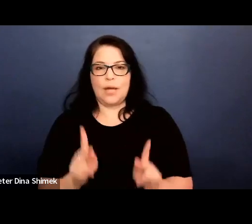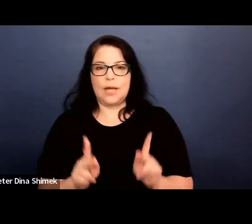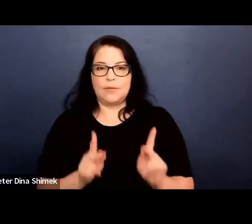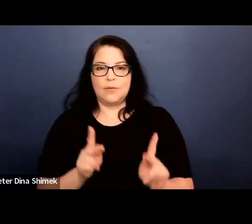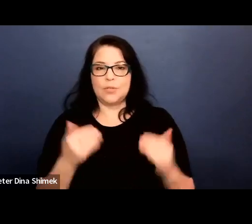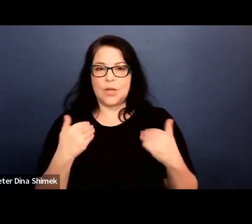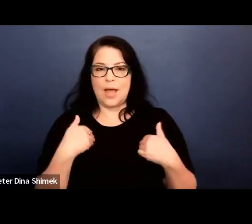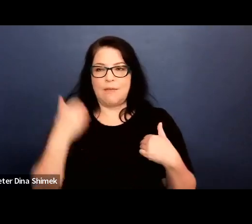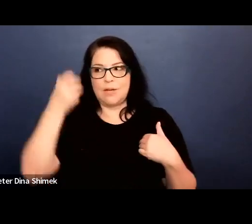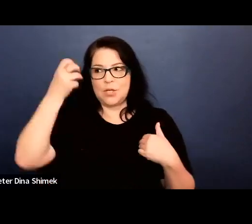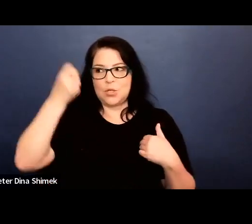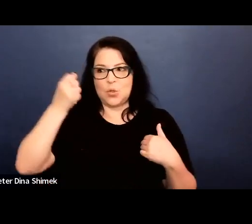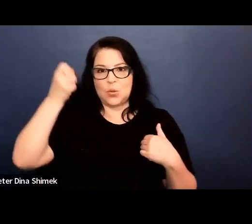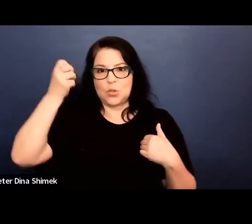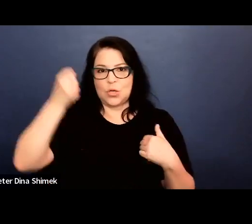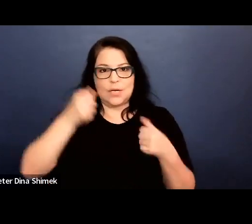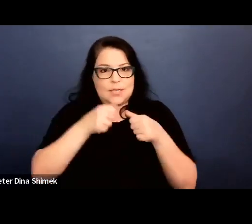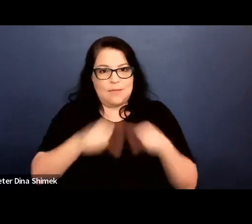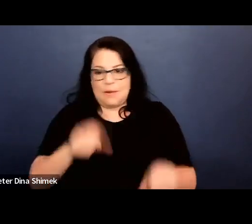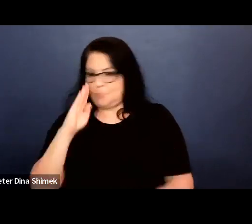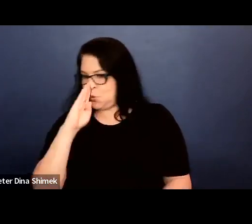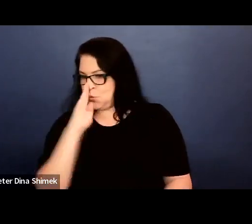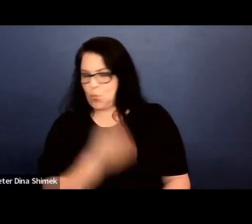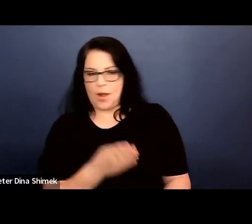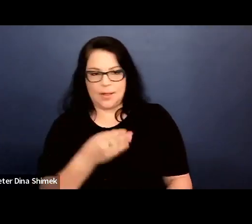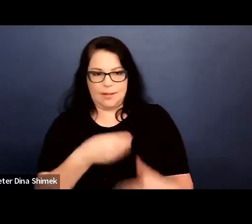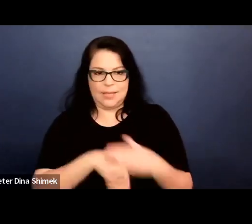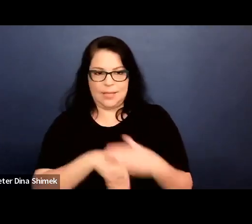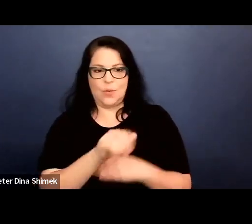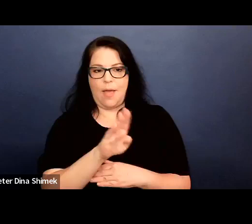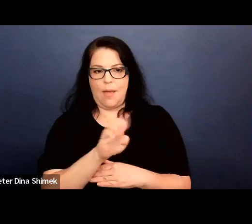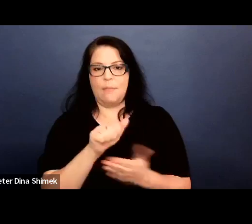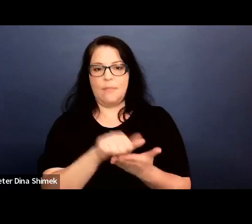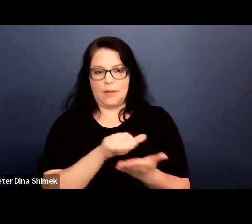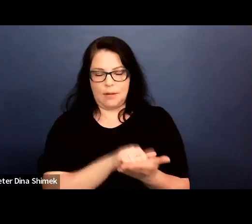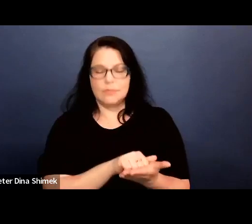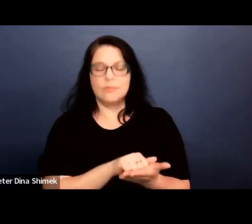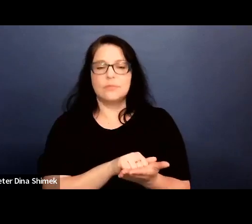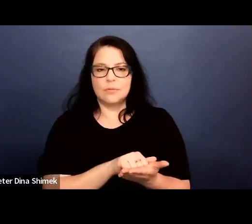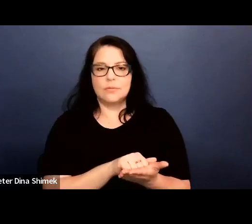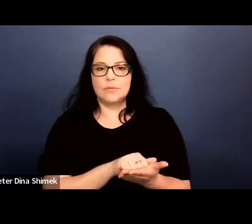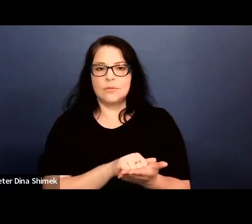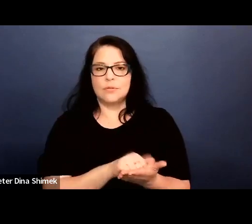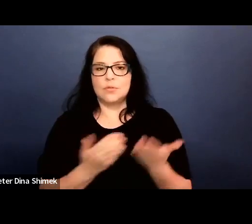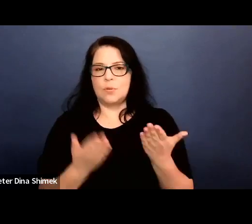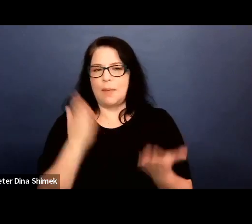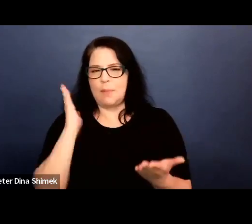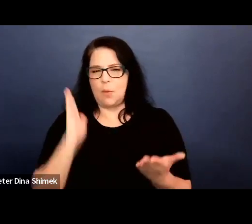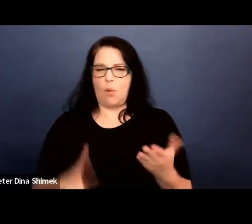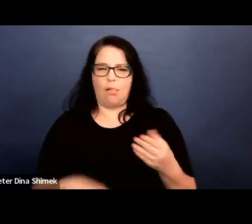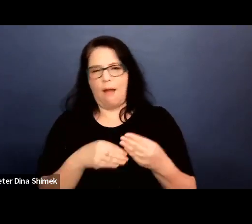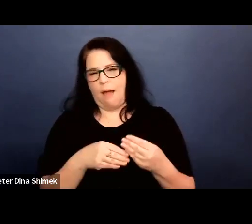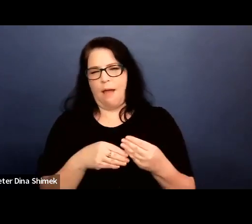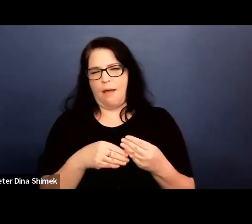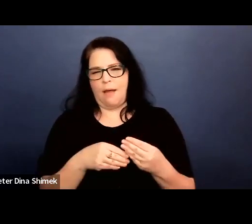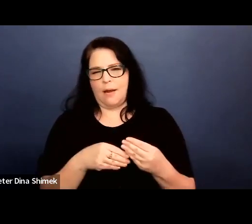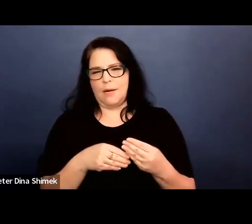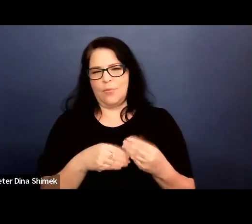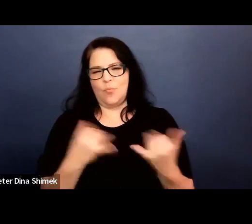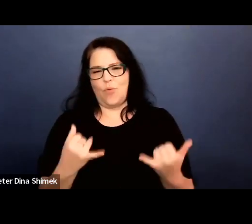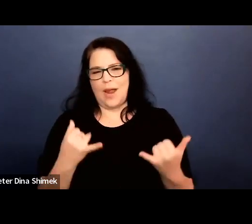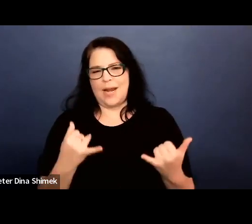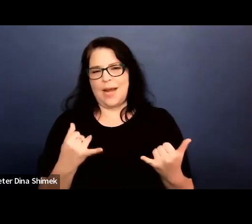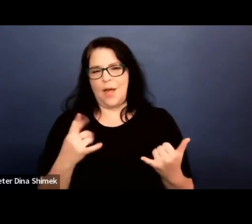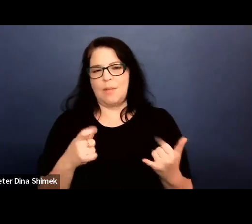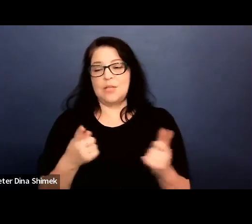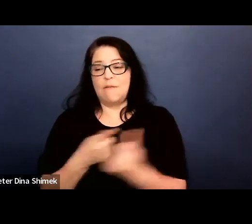Social Security funds deposited directly into the ABLE account. So that might be a feature. Currently, it still has to go through a checking